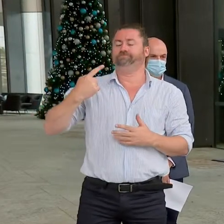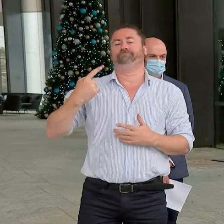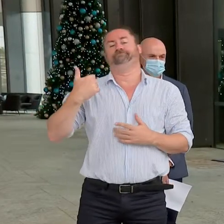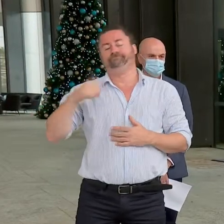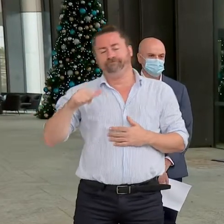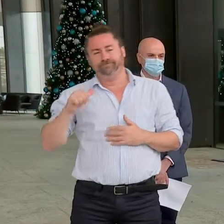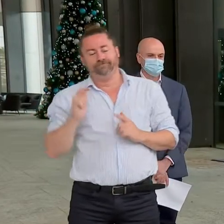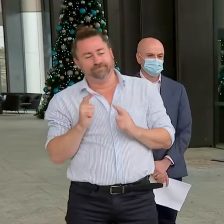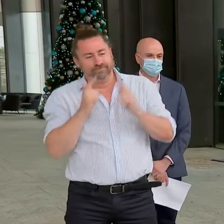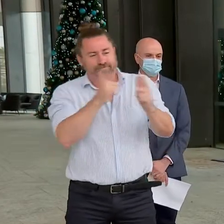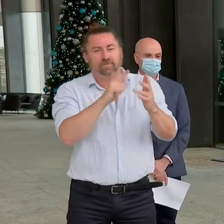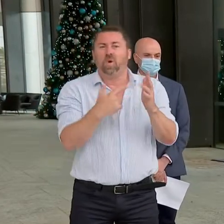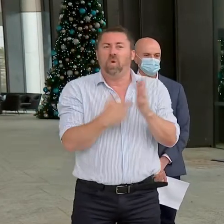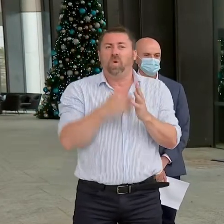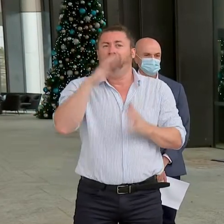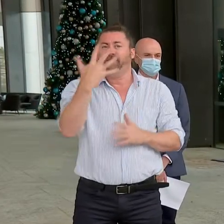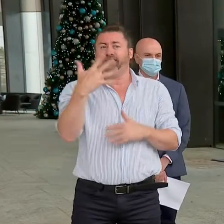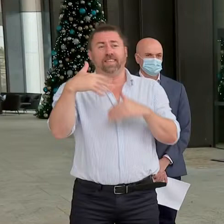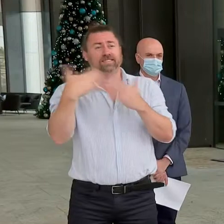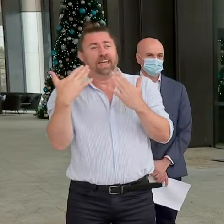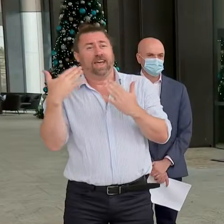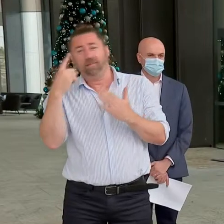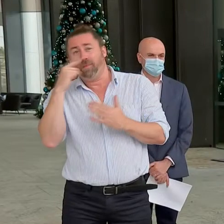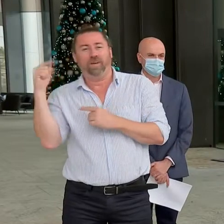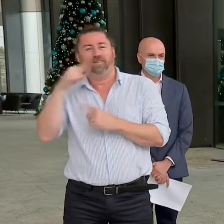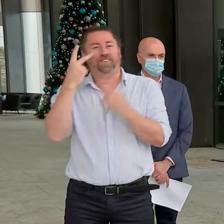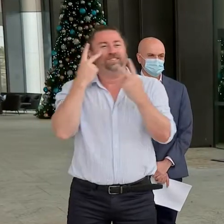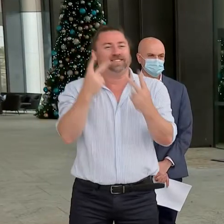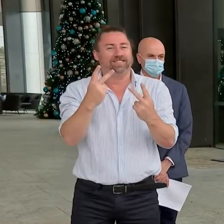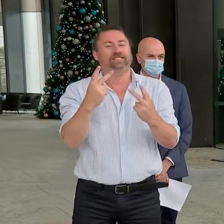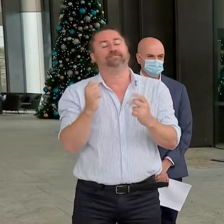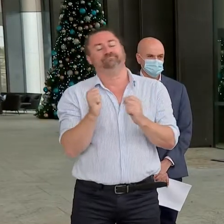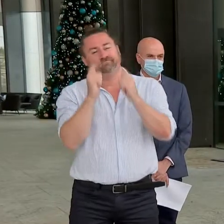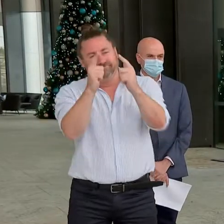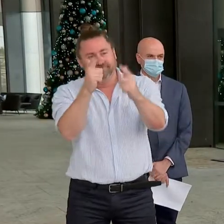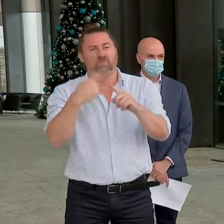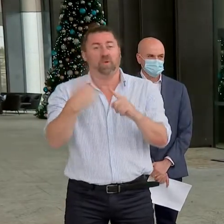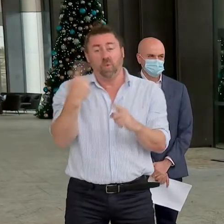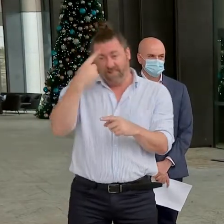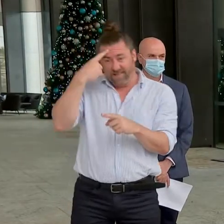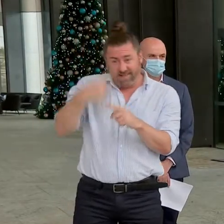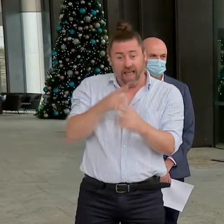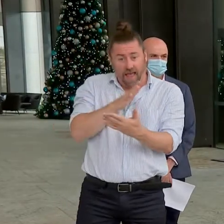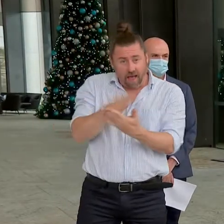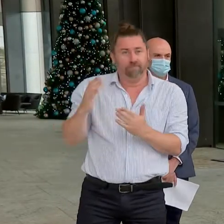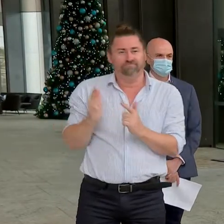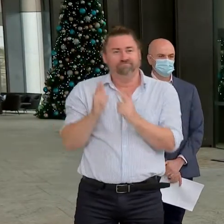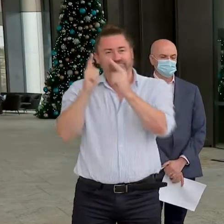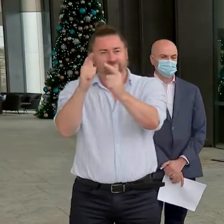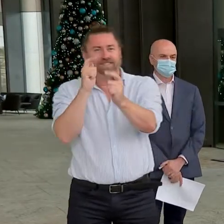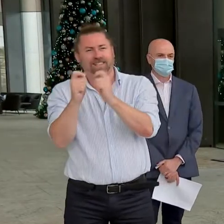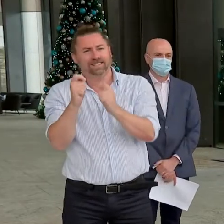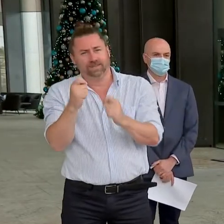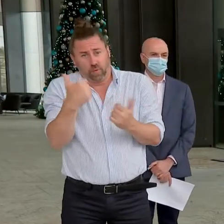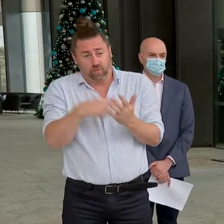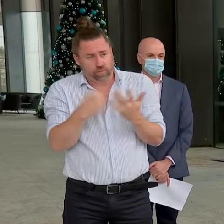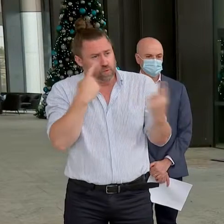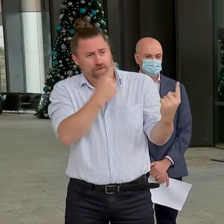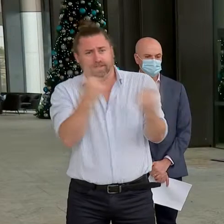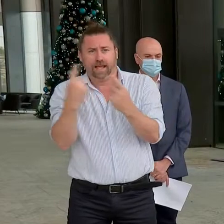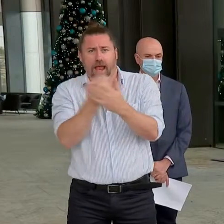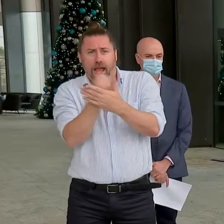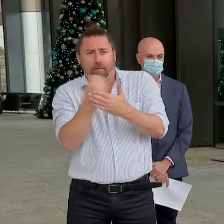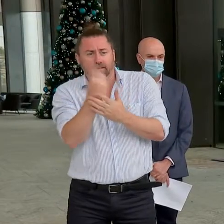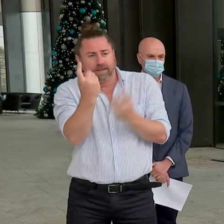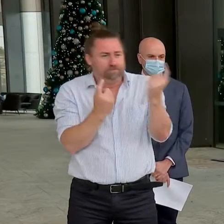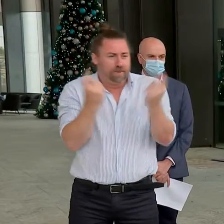tests, and also people who have had symptoms. It's good to see so many people coming out. We know that this has seen